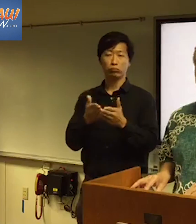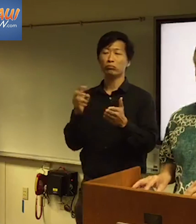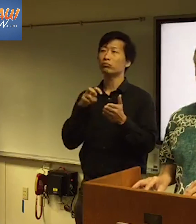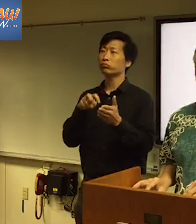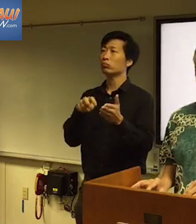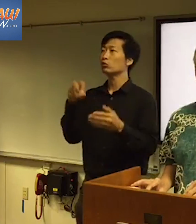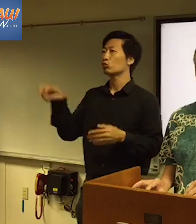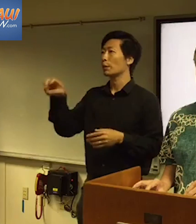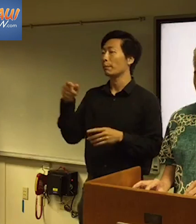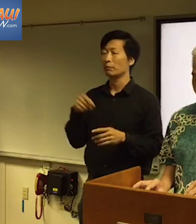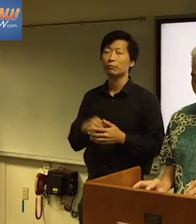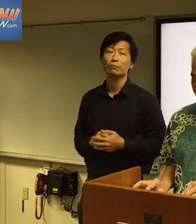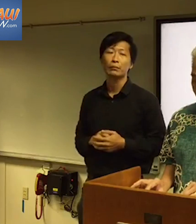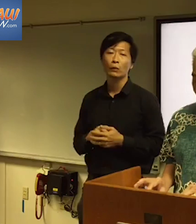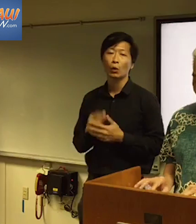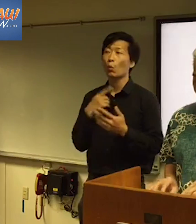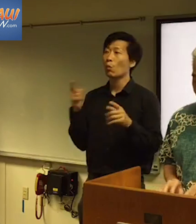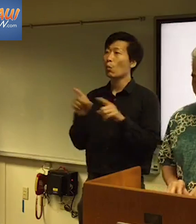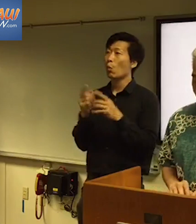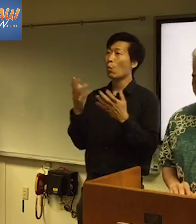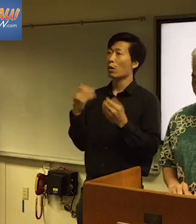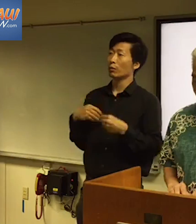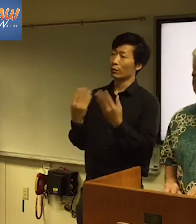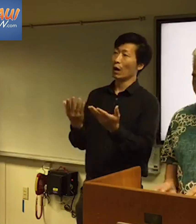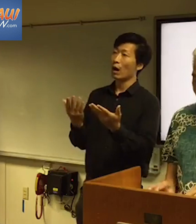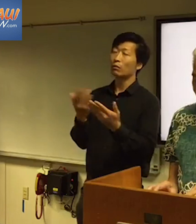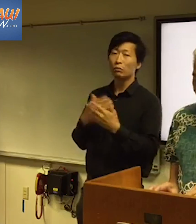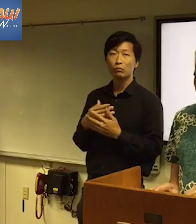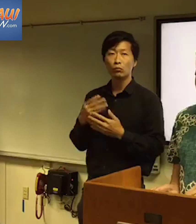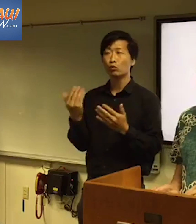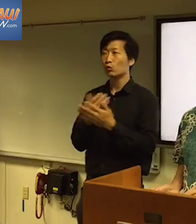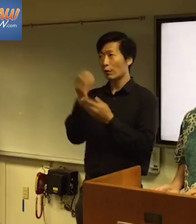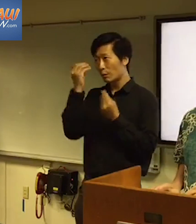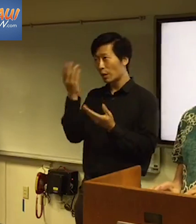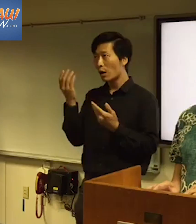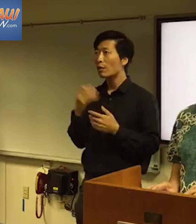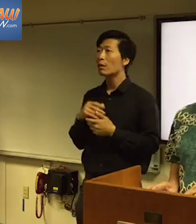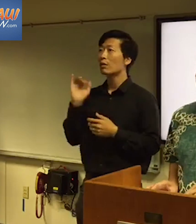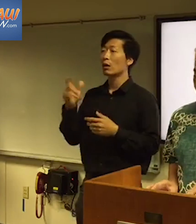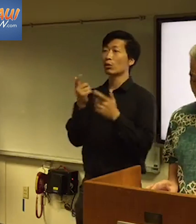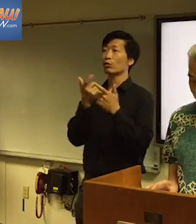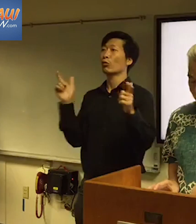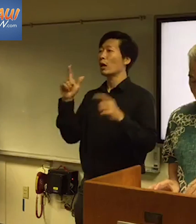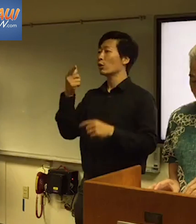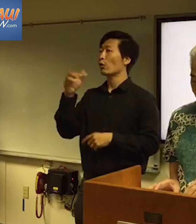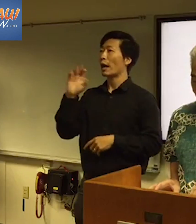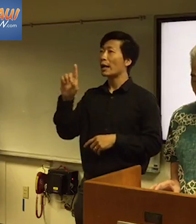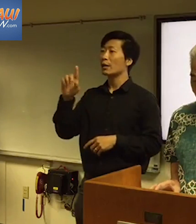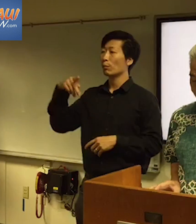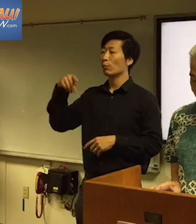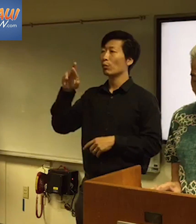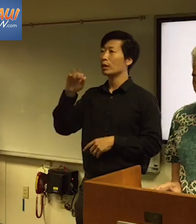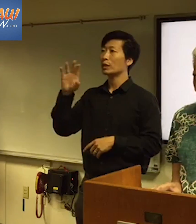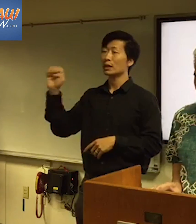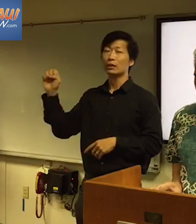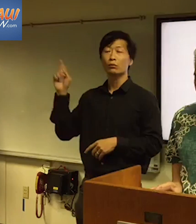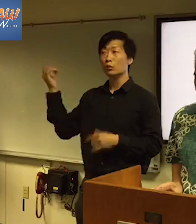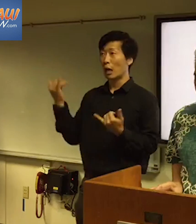They contacted their healthcare provider, and we tested them, and they are positive